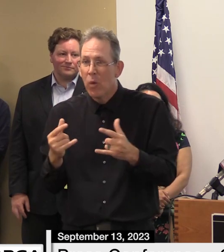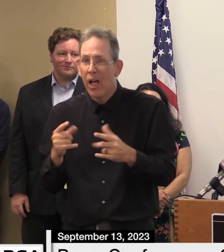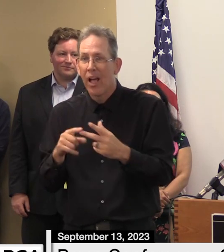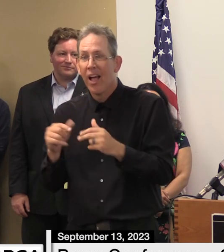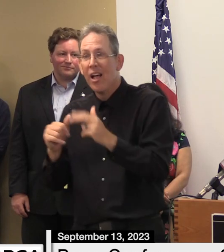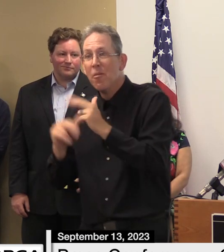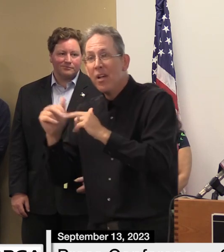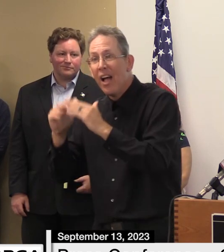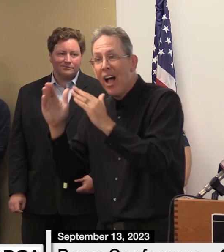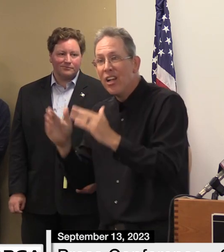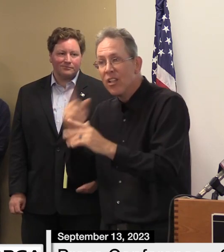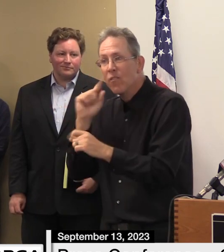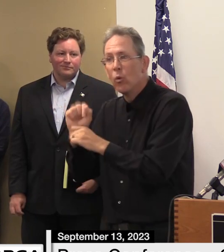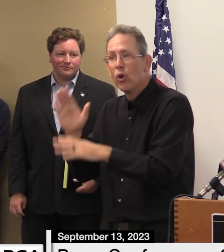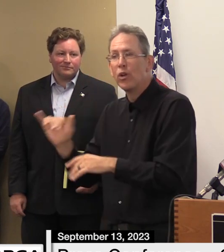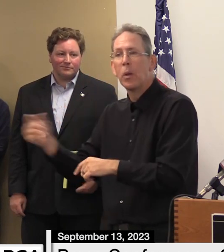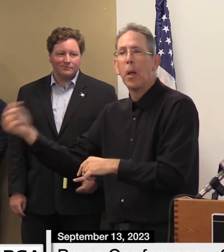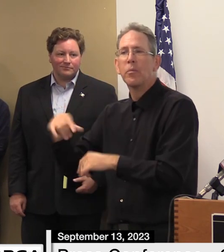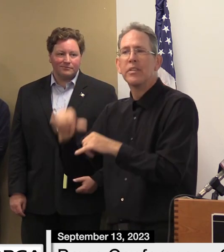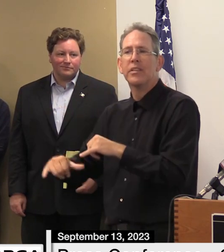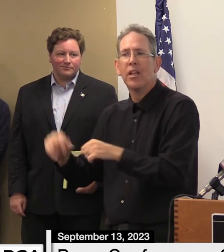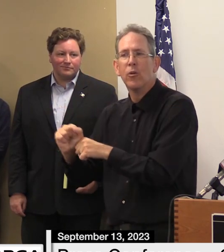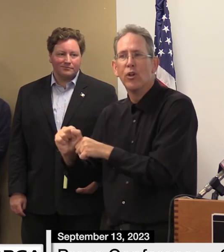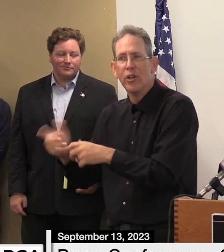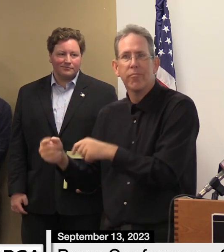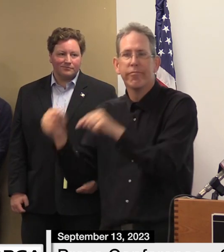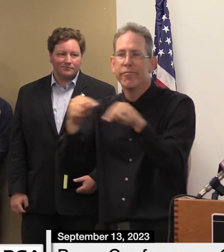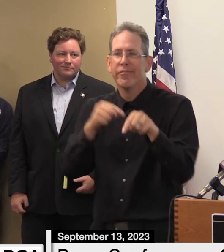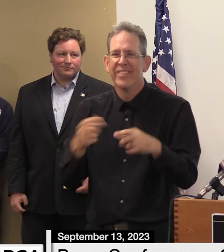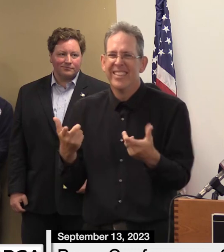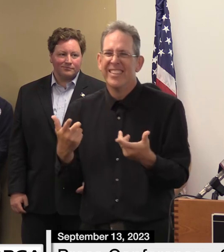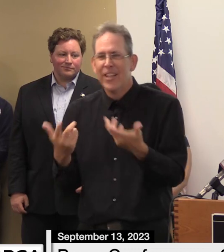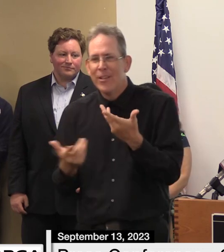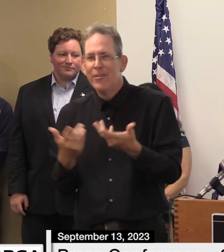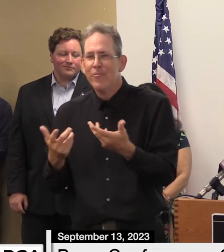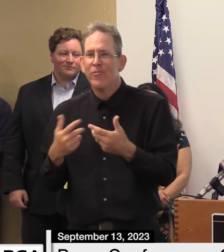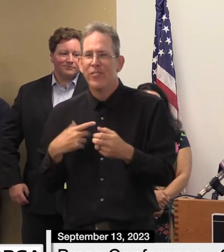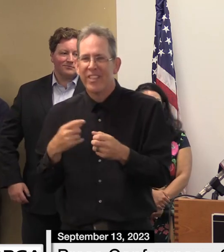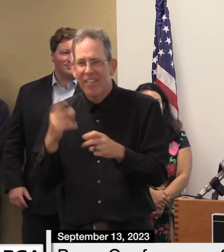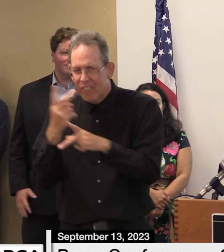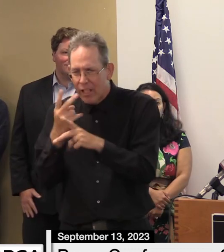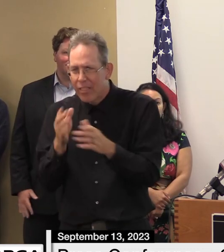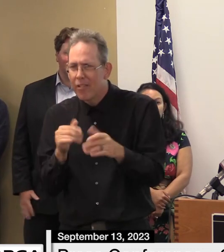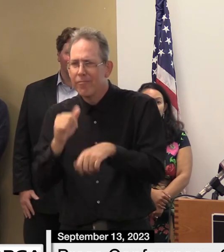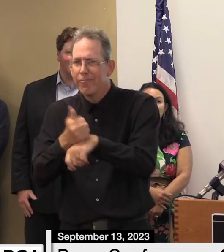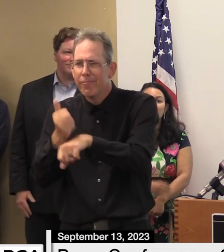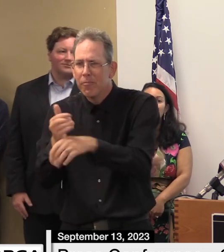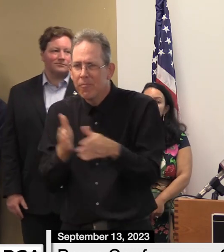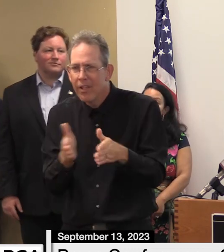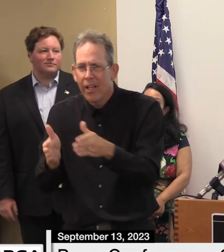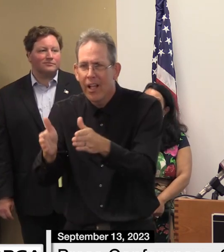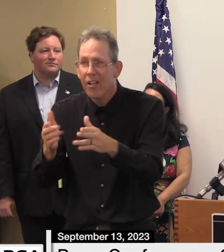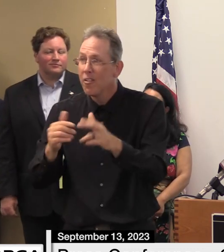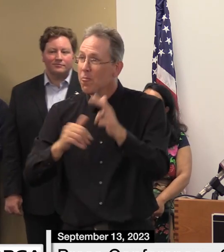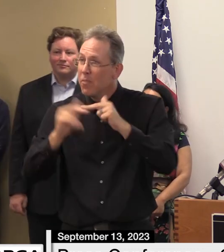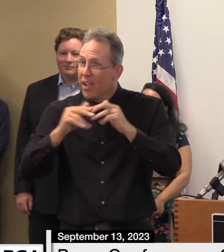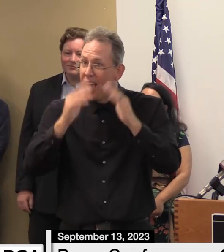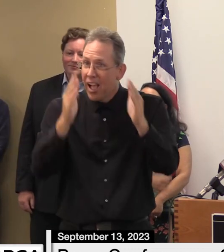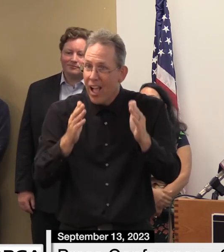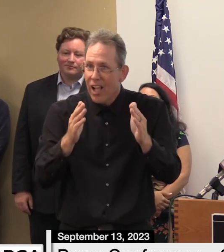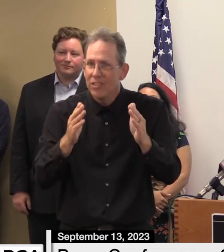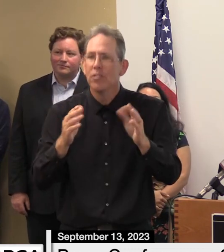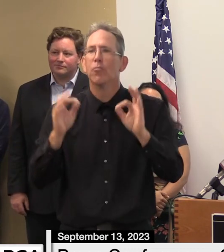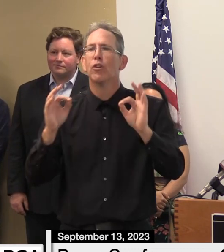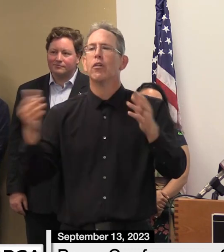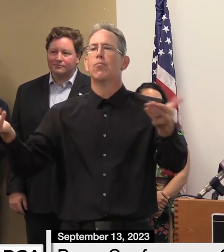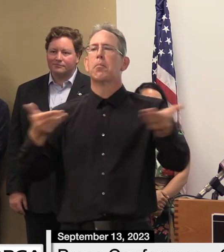So we are choosing this path and making sure that we build the housing so that we can welcome more people in. And